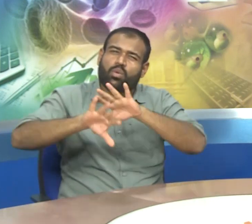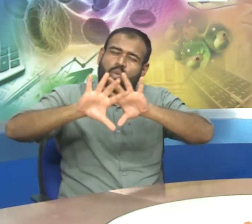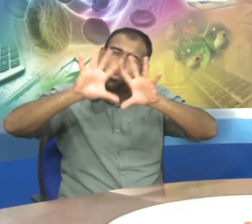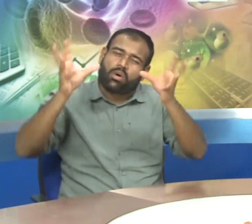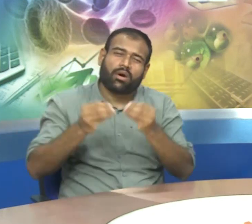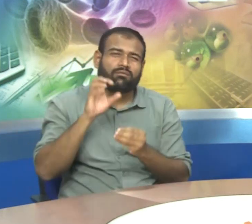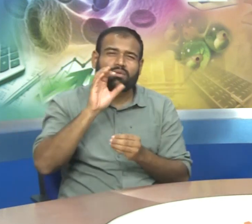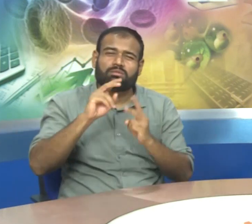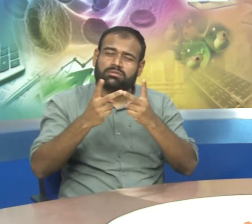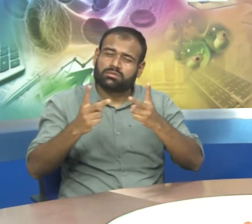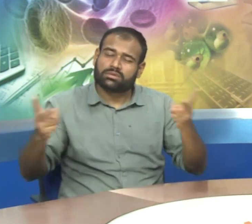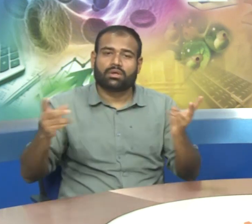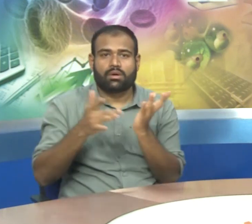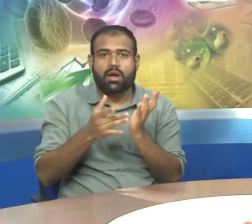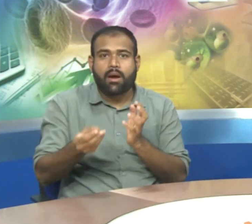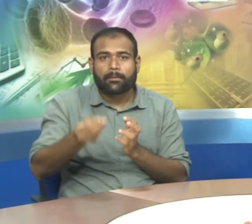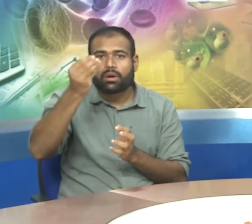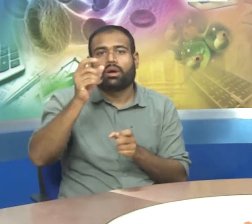made the